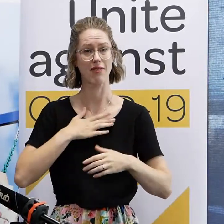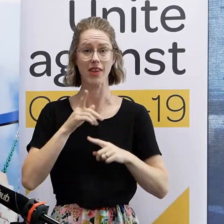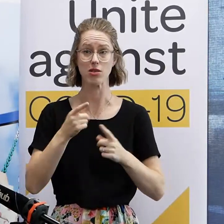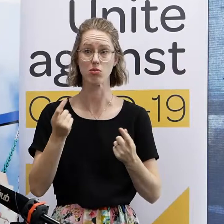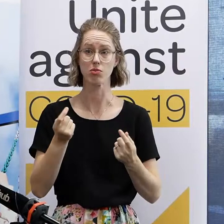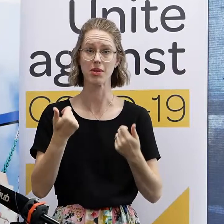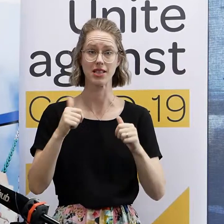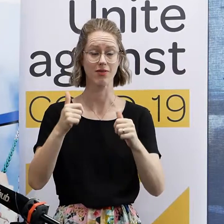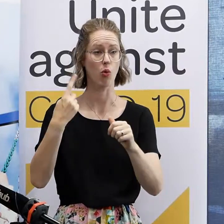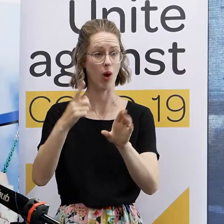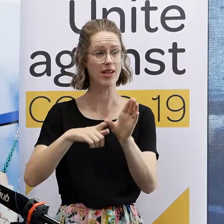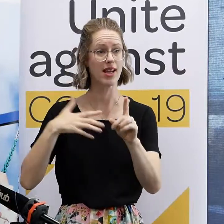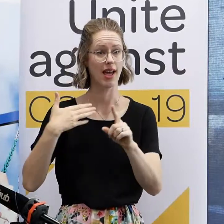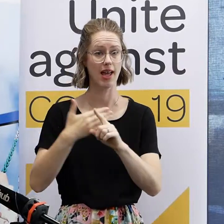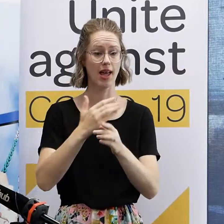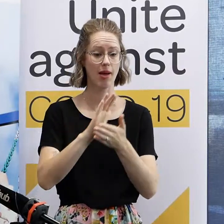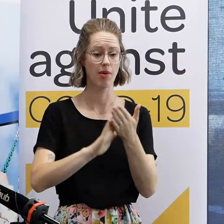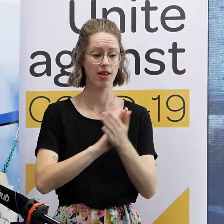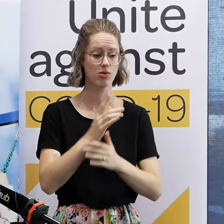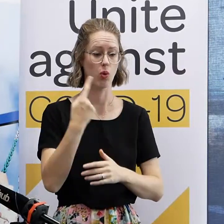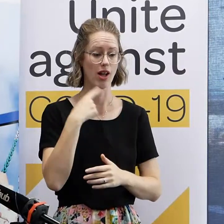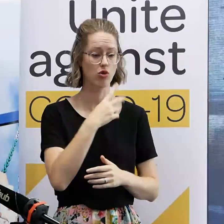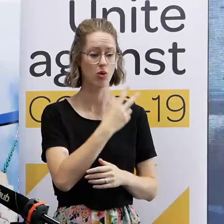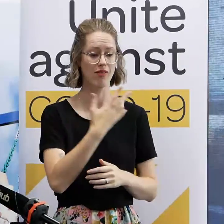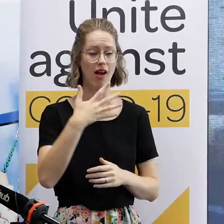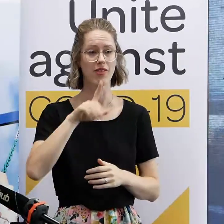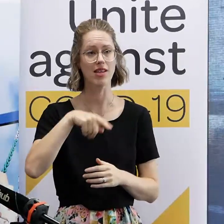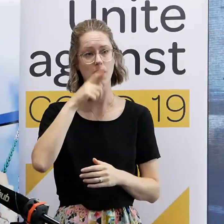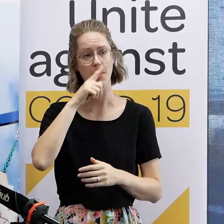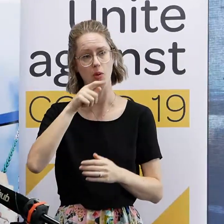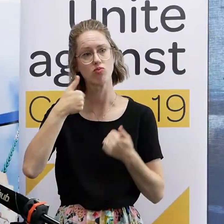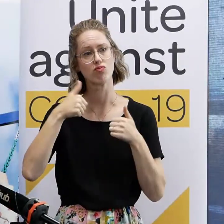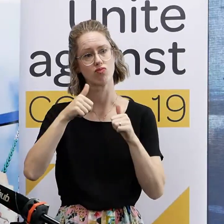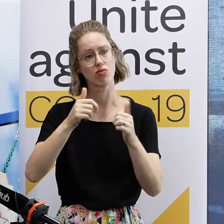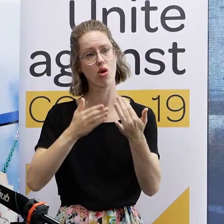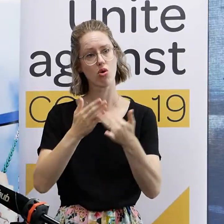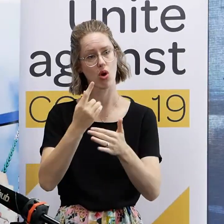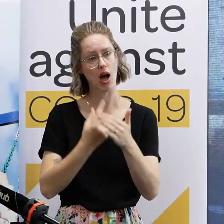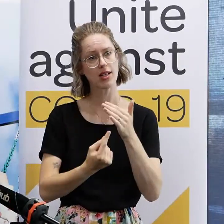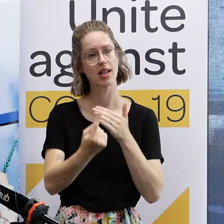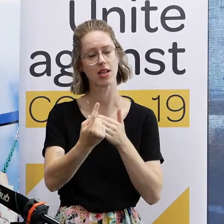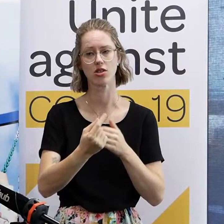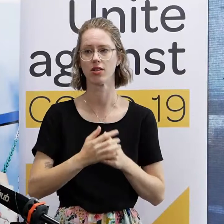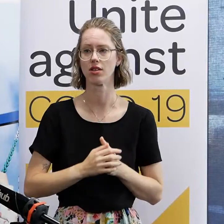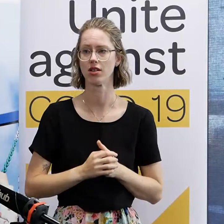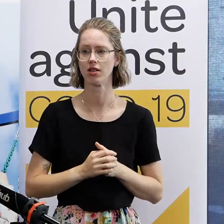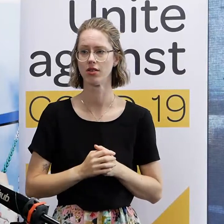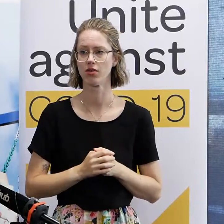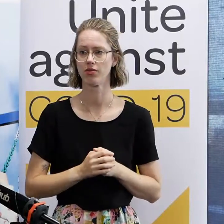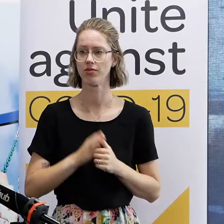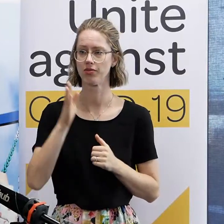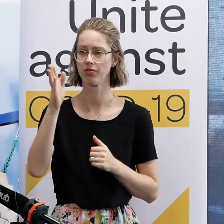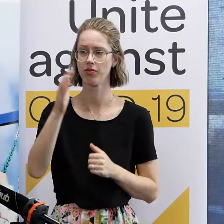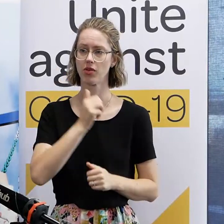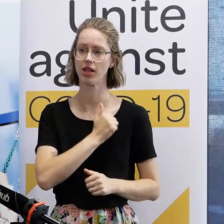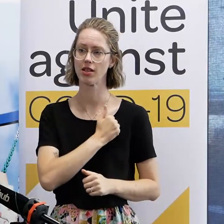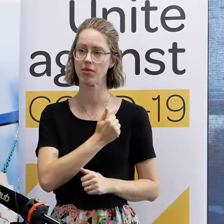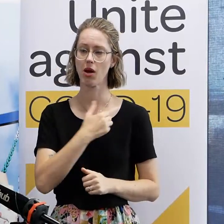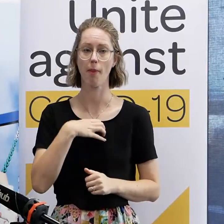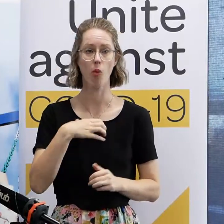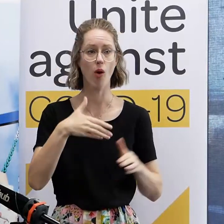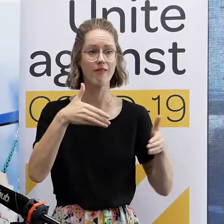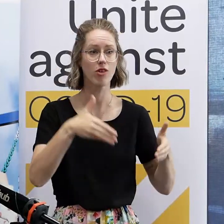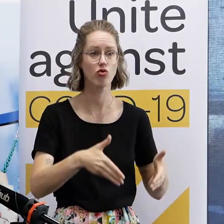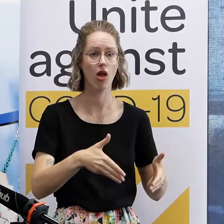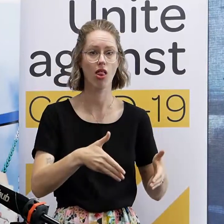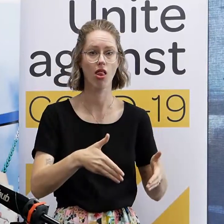year, and has safely moved 125,000 people through our isolation facility. Are you now expecting more funeral